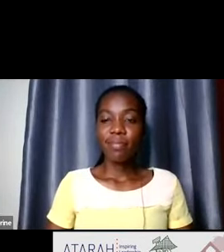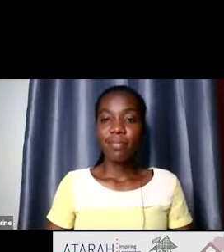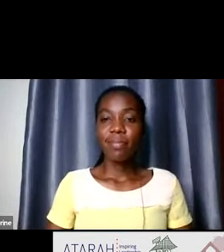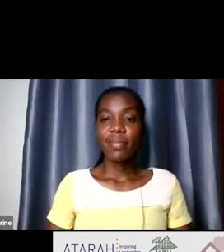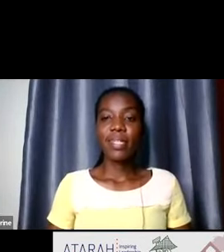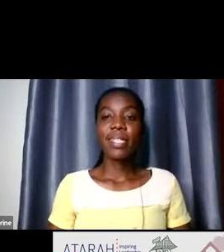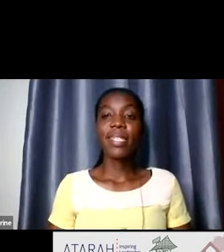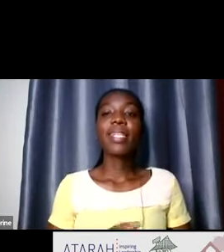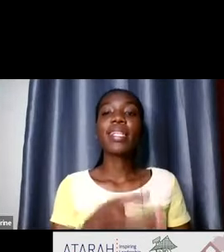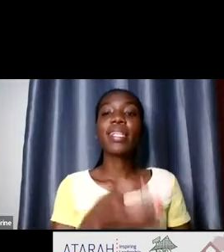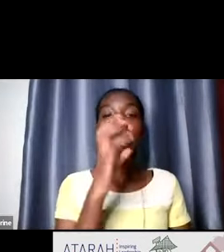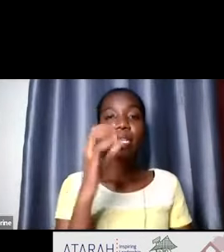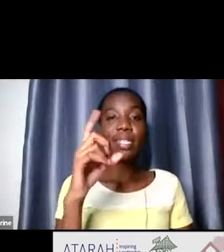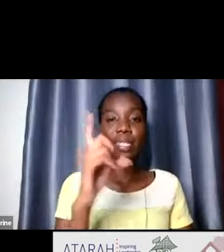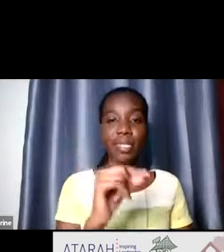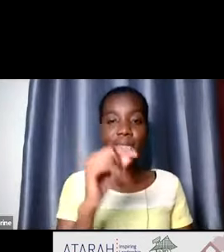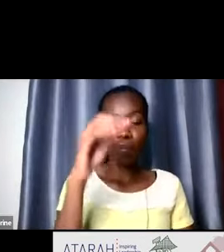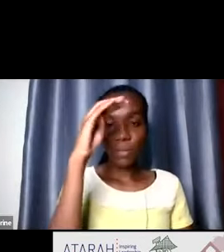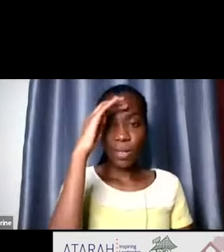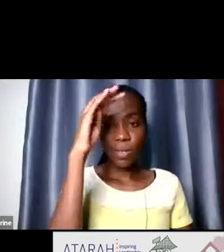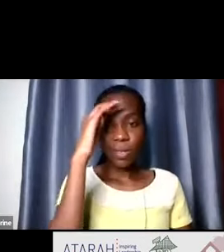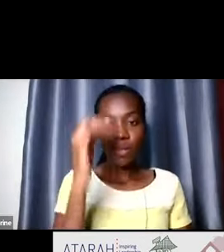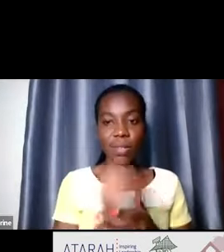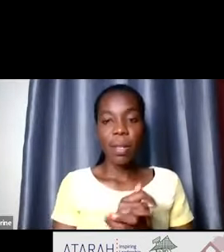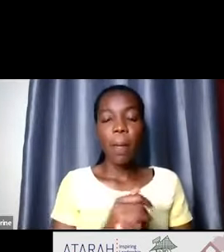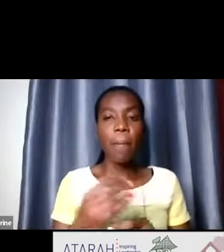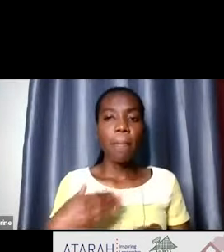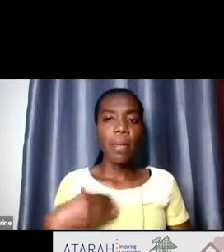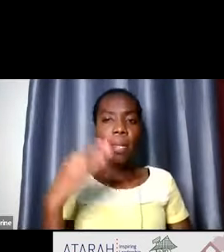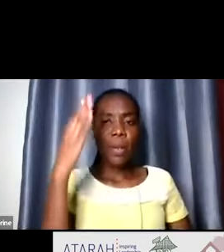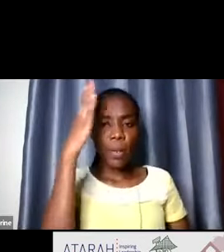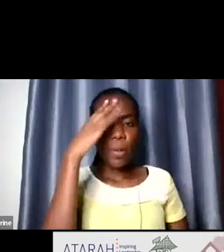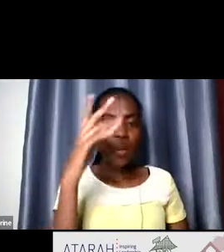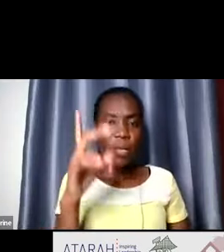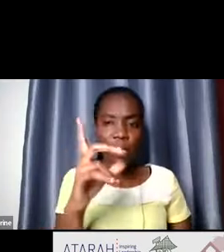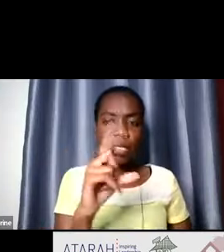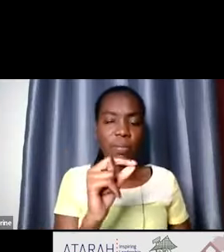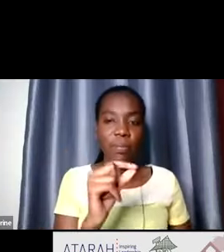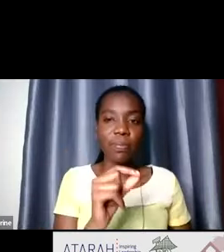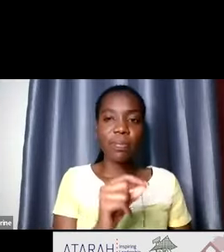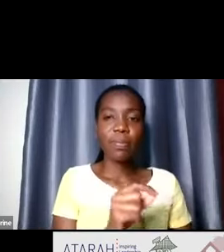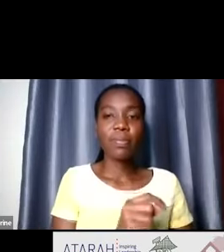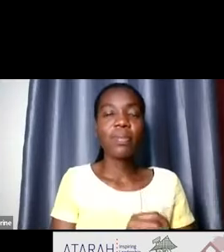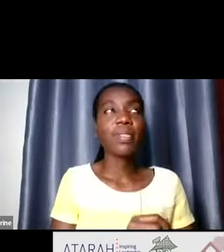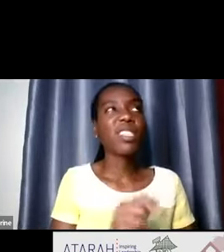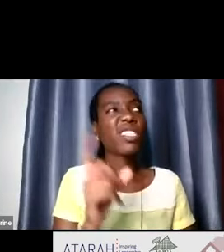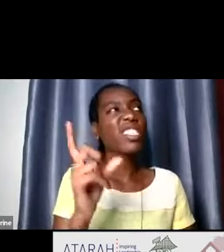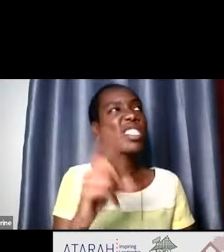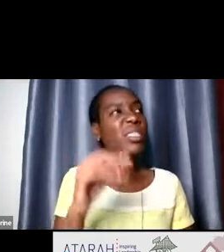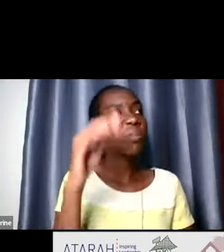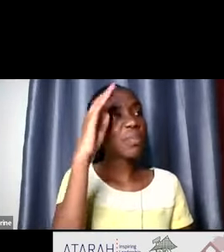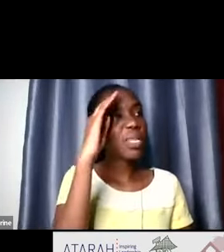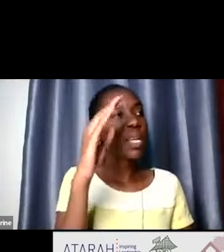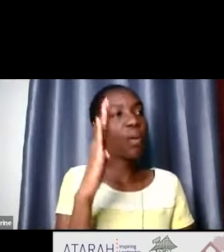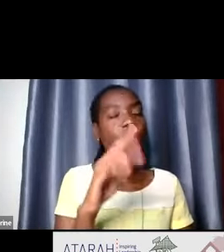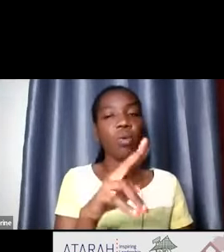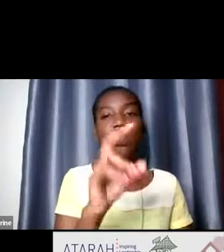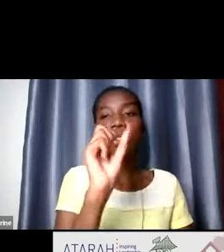alcohol. The cheap alcohol that I know of that, well, the cheap beer is Busa